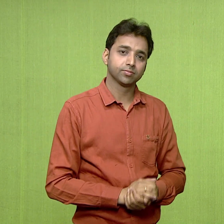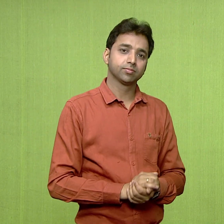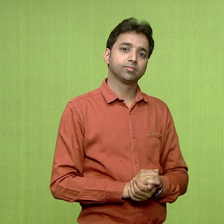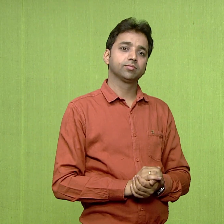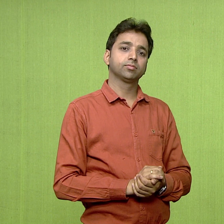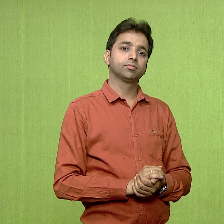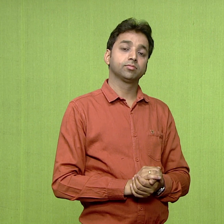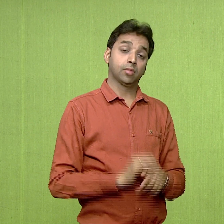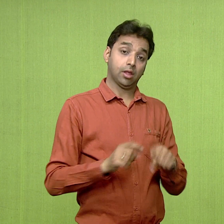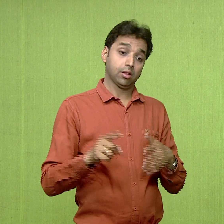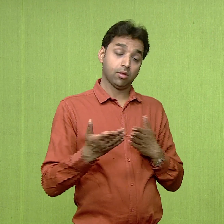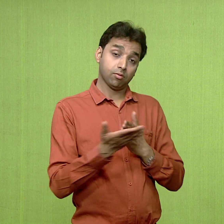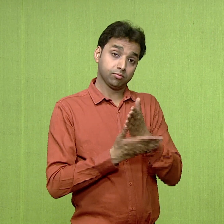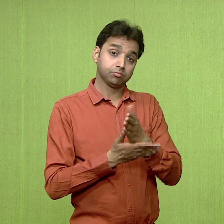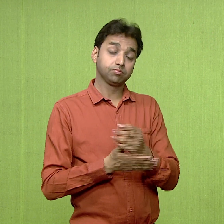In the field of medicine,